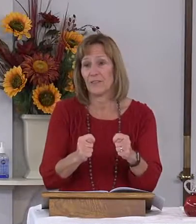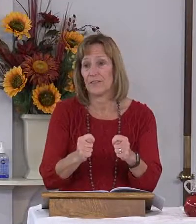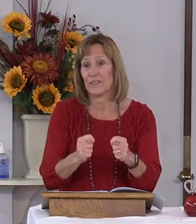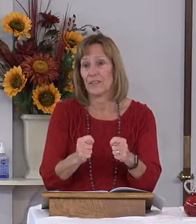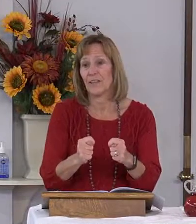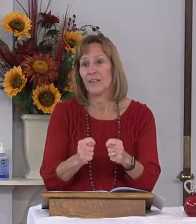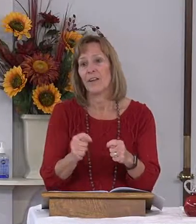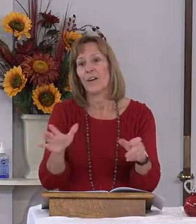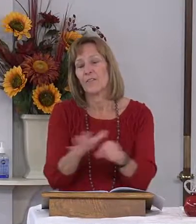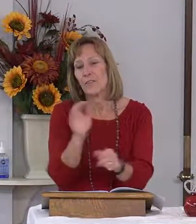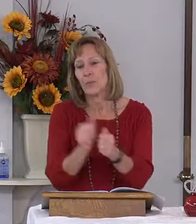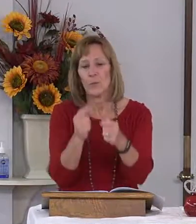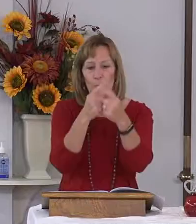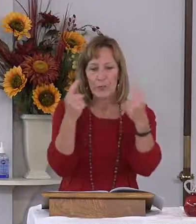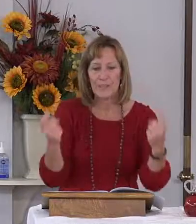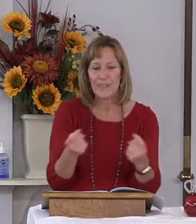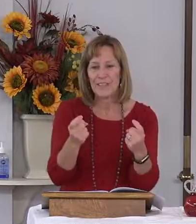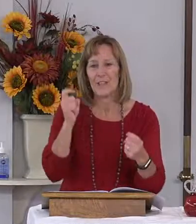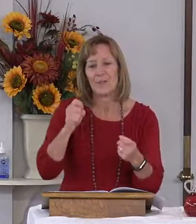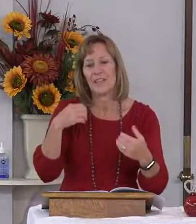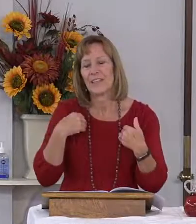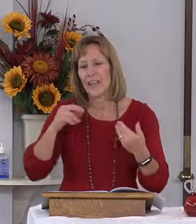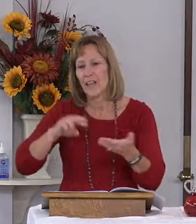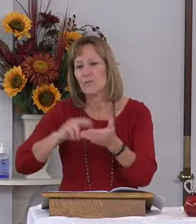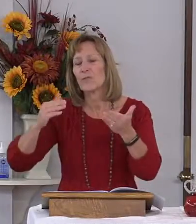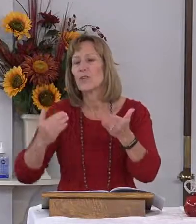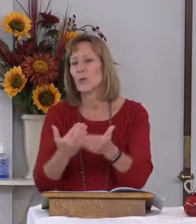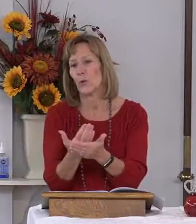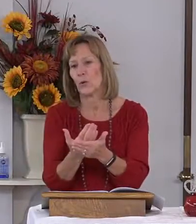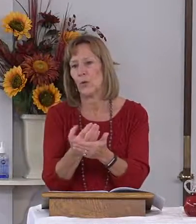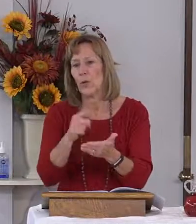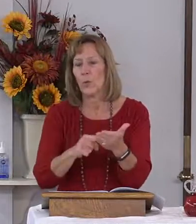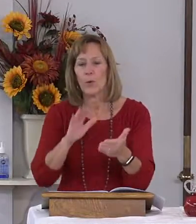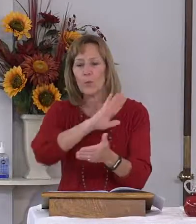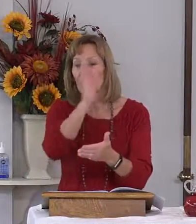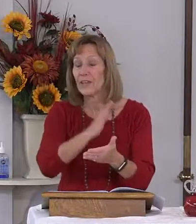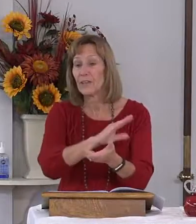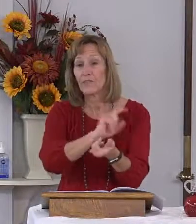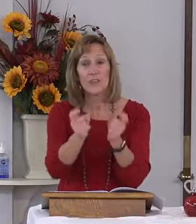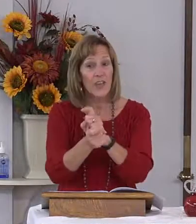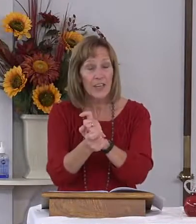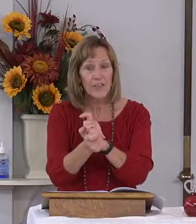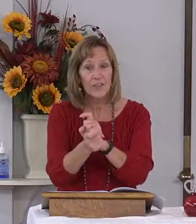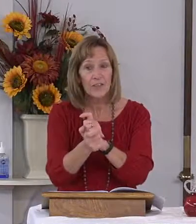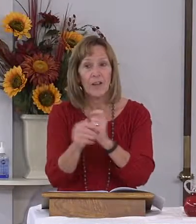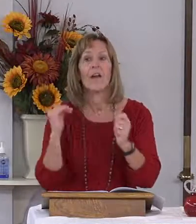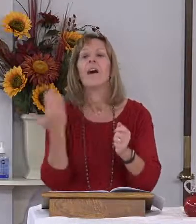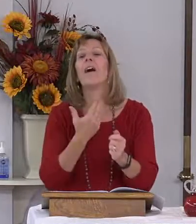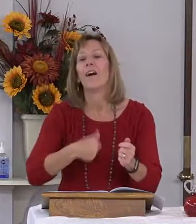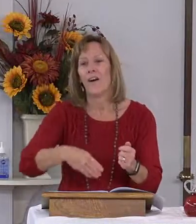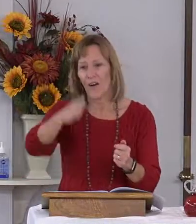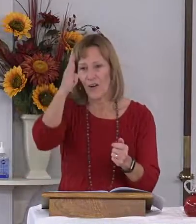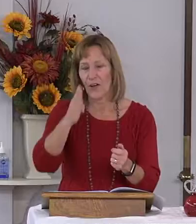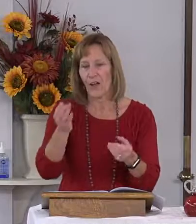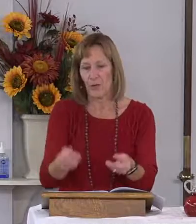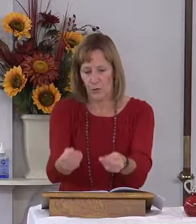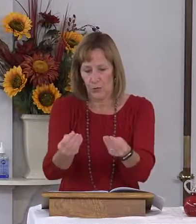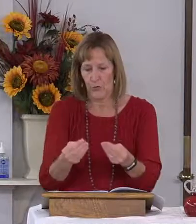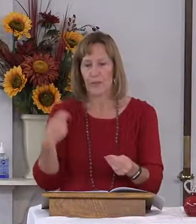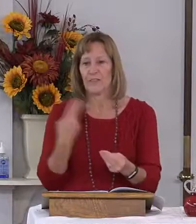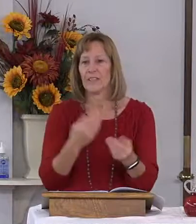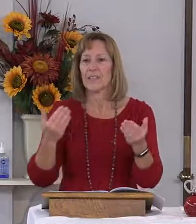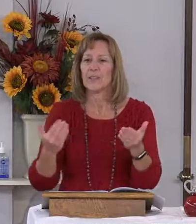by sin and cry out for renewal. What will never change is our God, who gives us